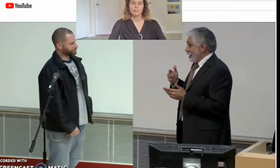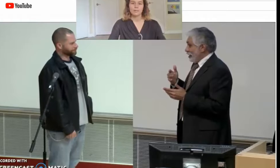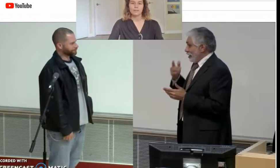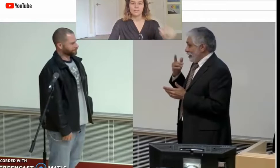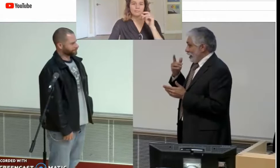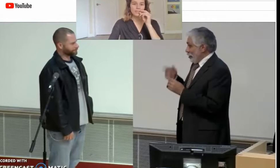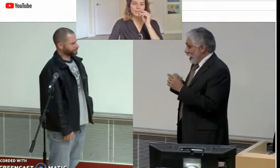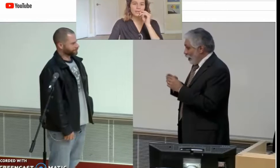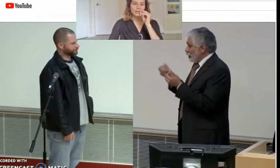Yeah, I feel that